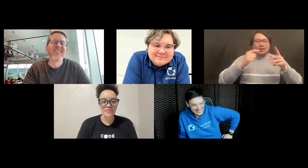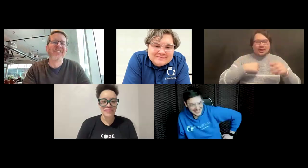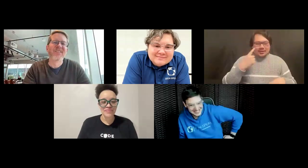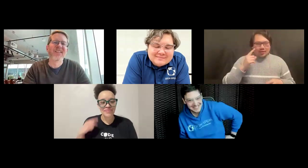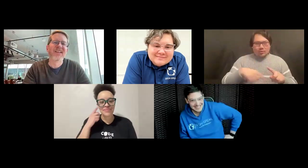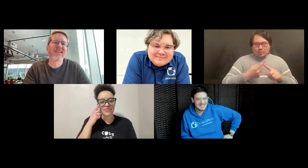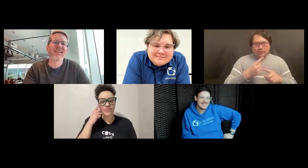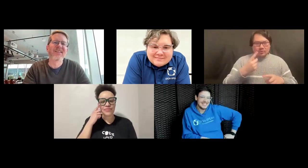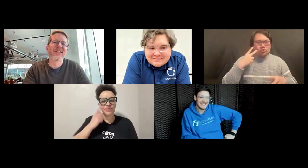point is,